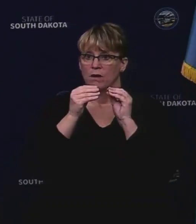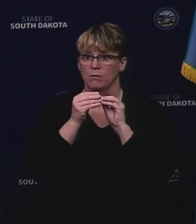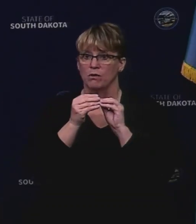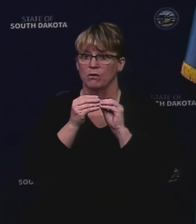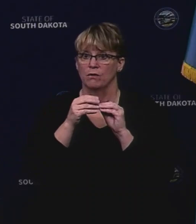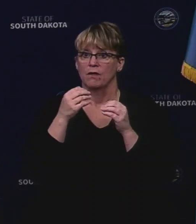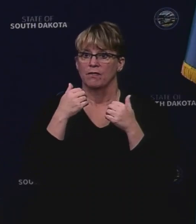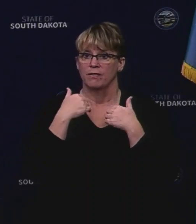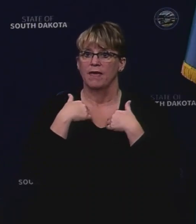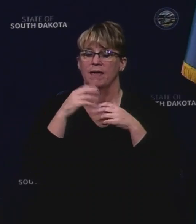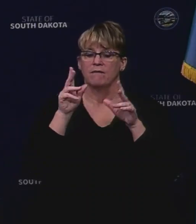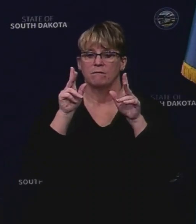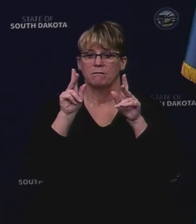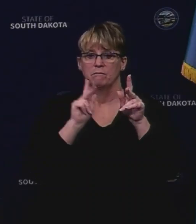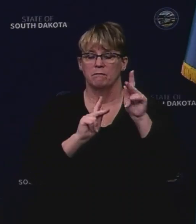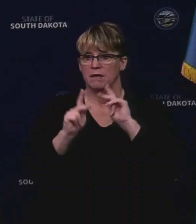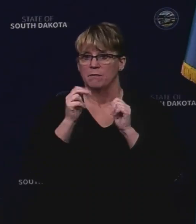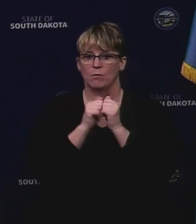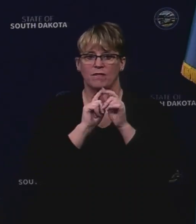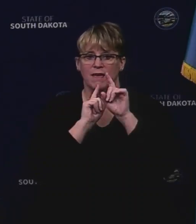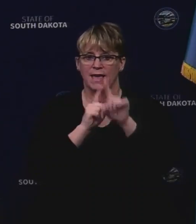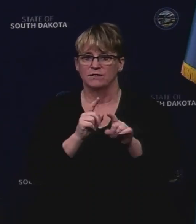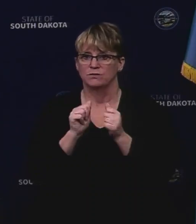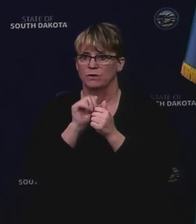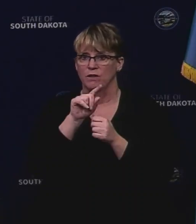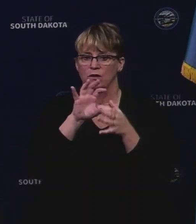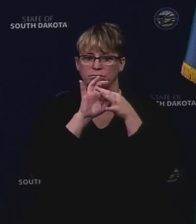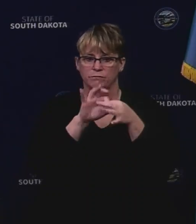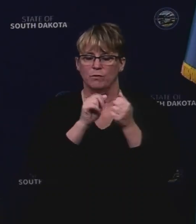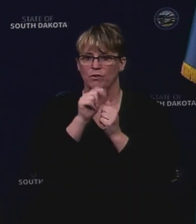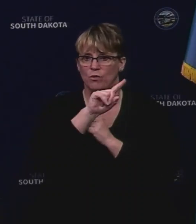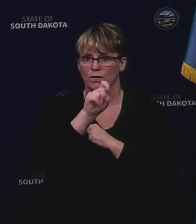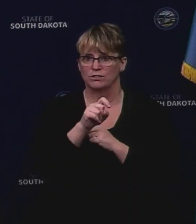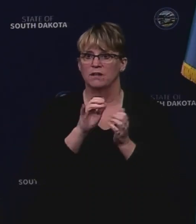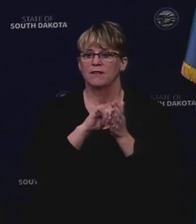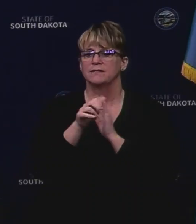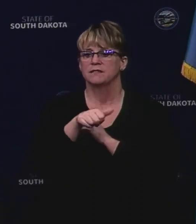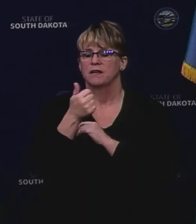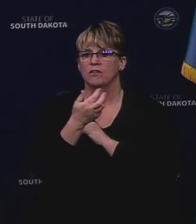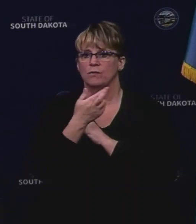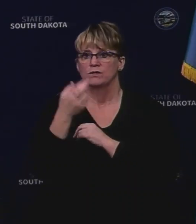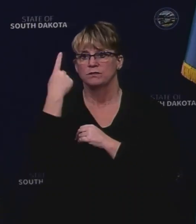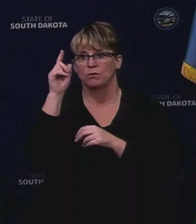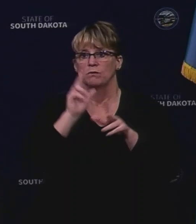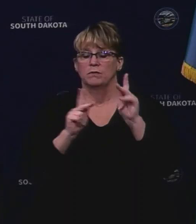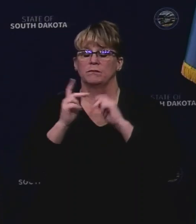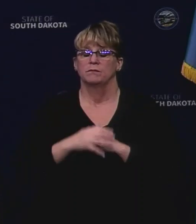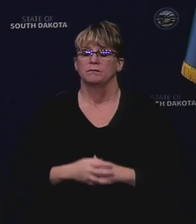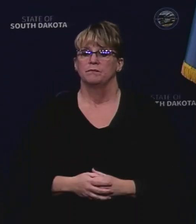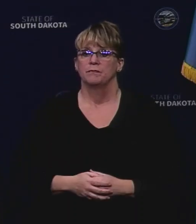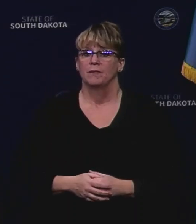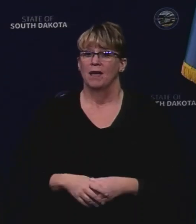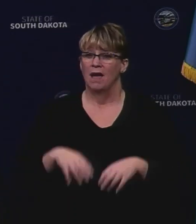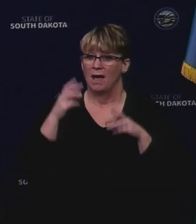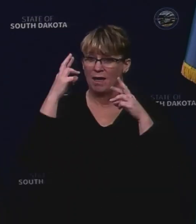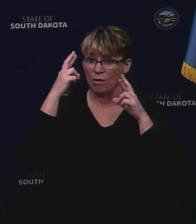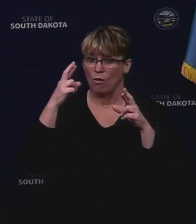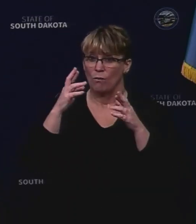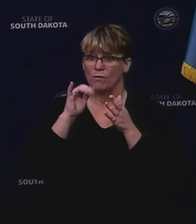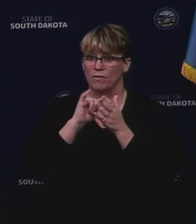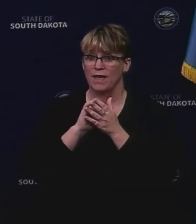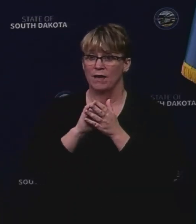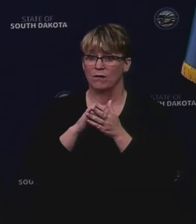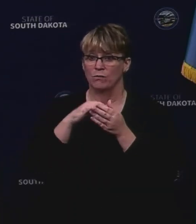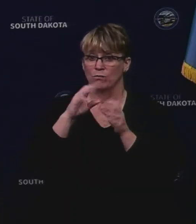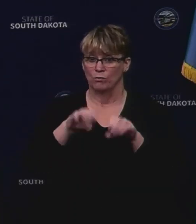getting lined up with any answers to the questions that they might have as well. So that's another resource for people. I hope that the follow-up that we provided